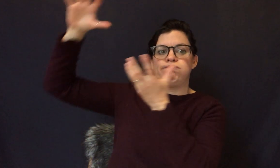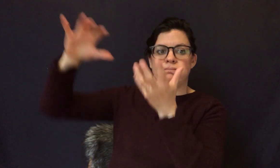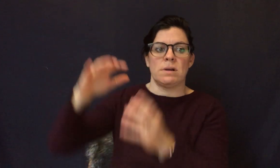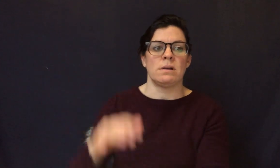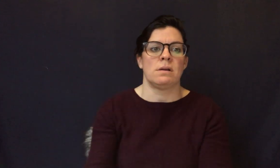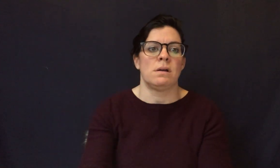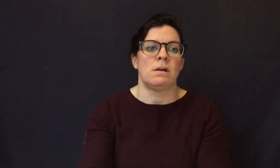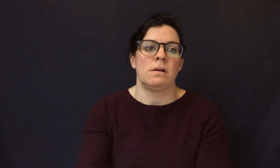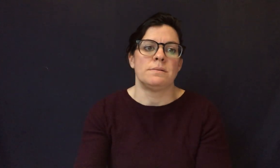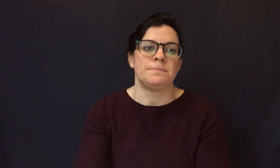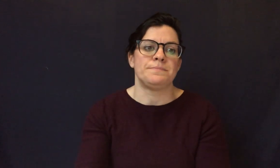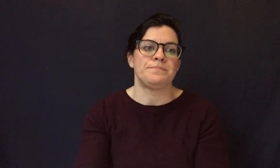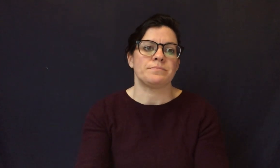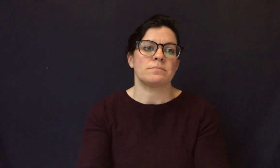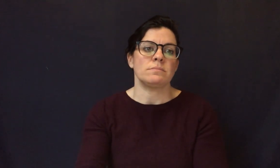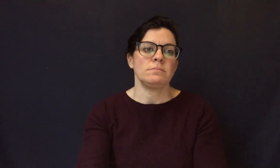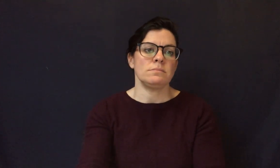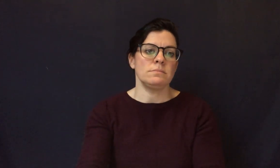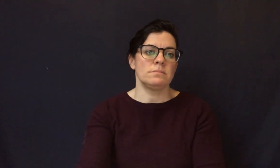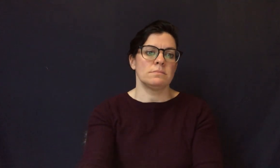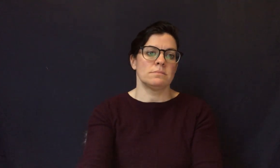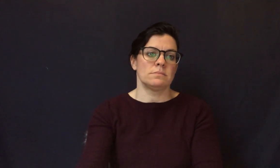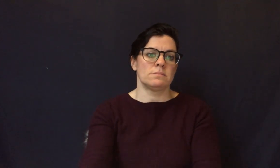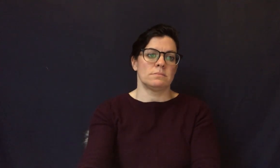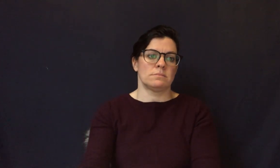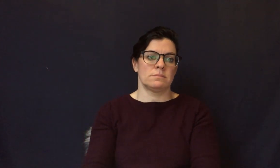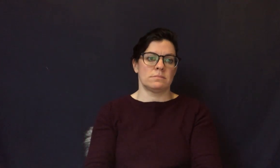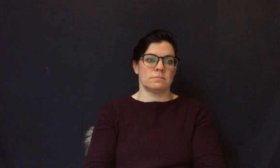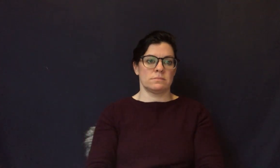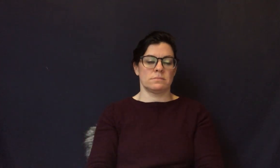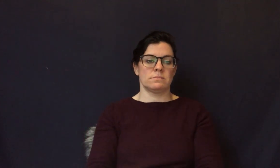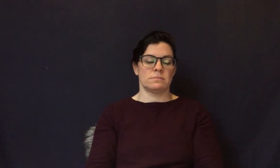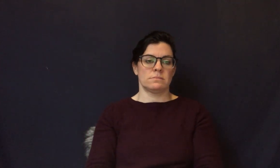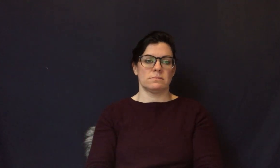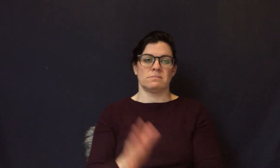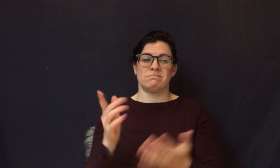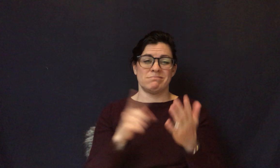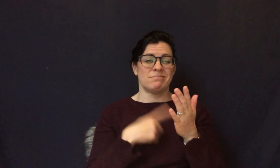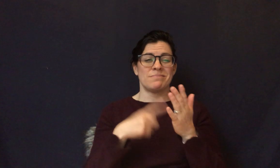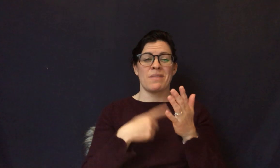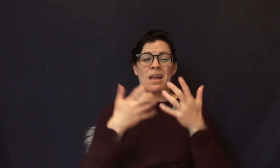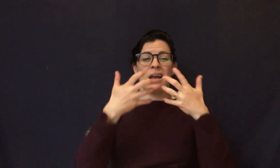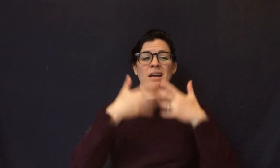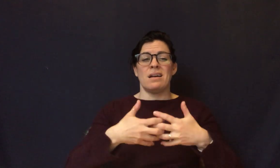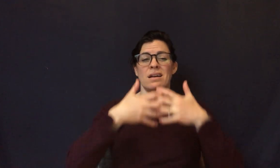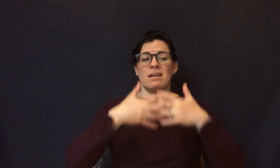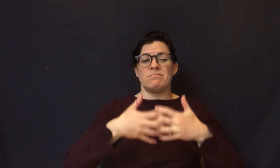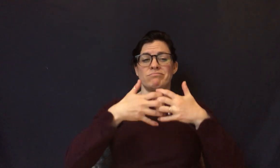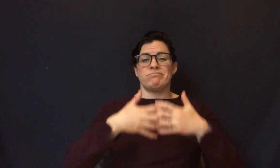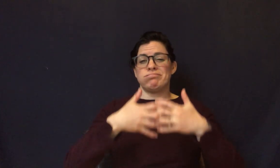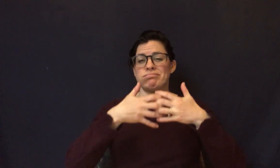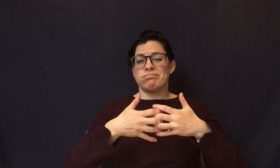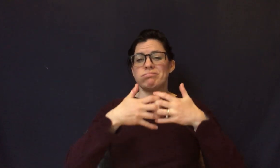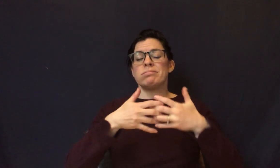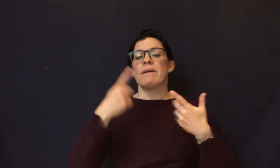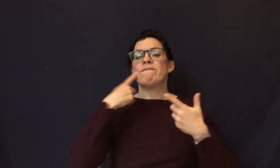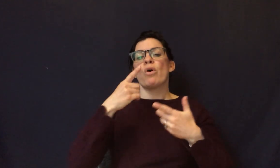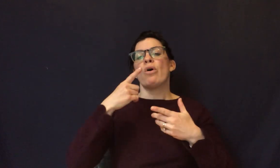probably won't be involved much with that type of fire. All right. Well, let's look at the last one now. Okay, Malachi, I want you to